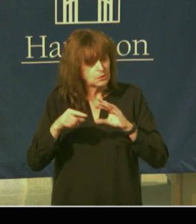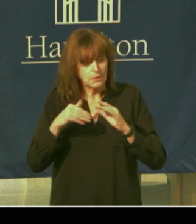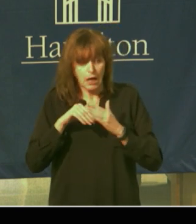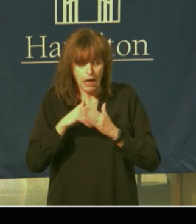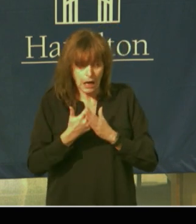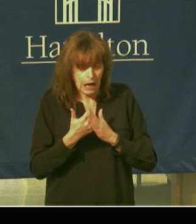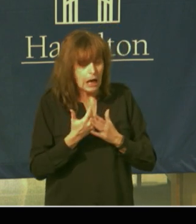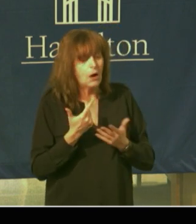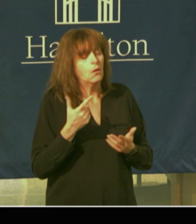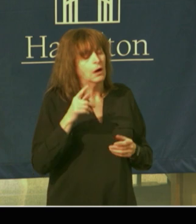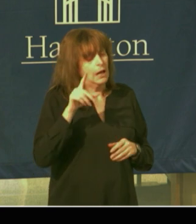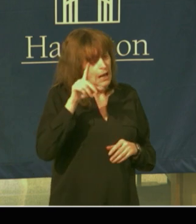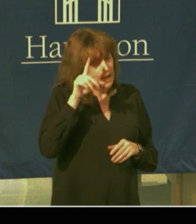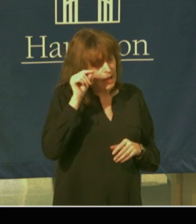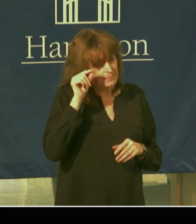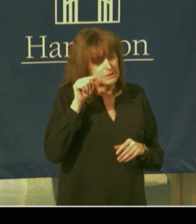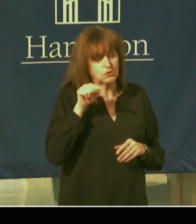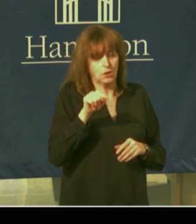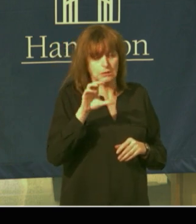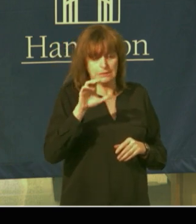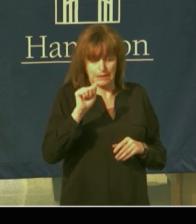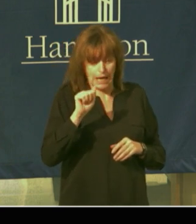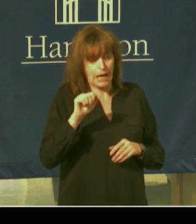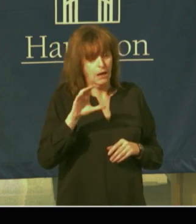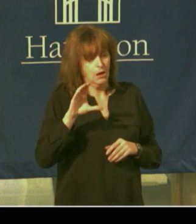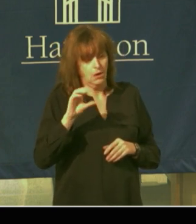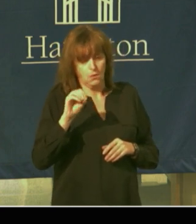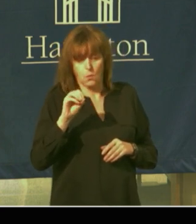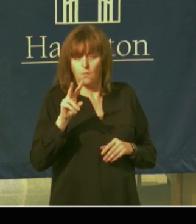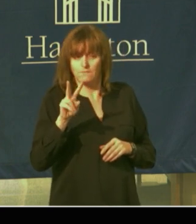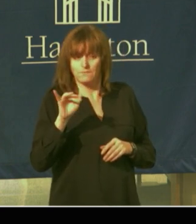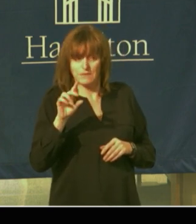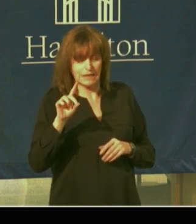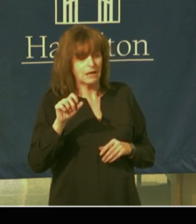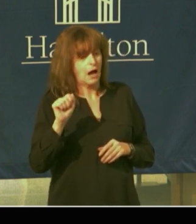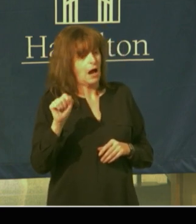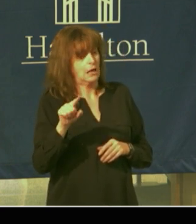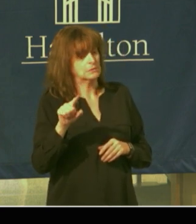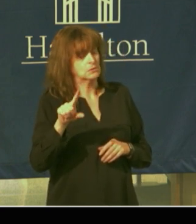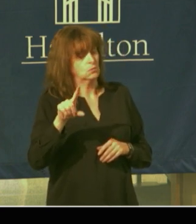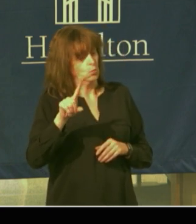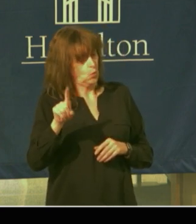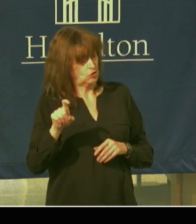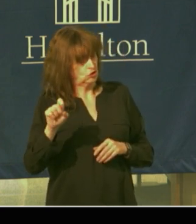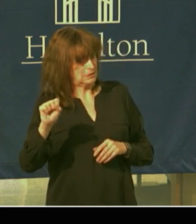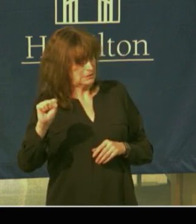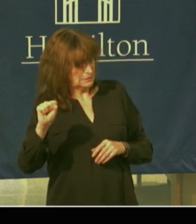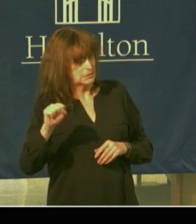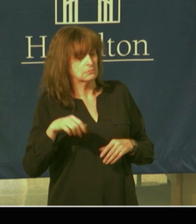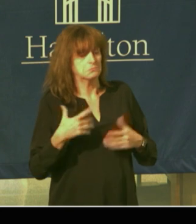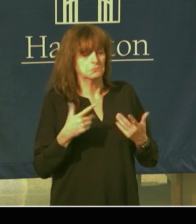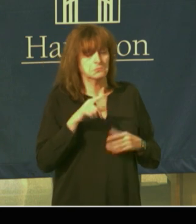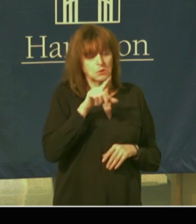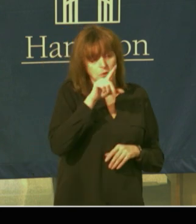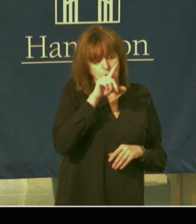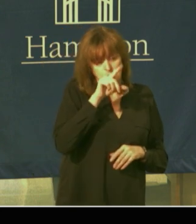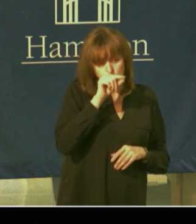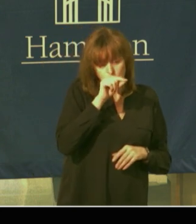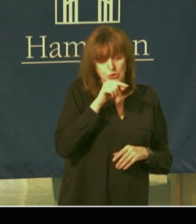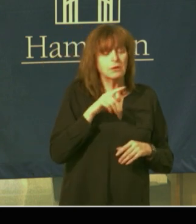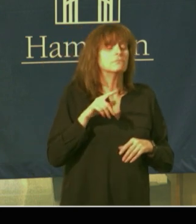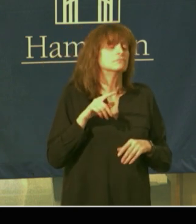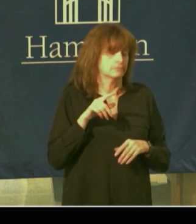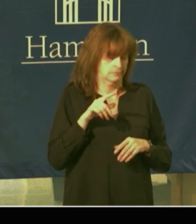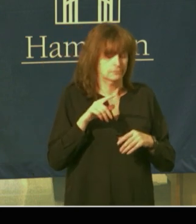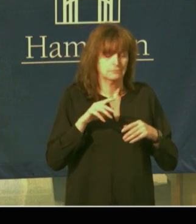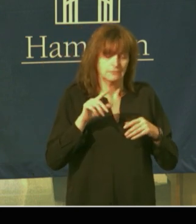www.hamilton.ca/COVID questions or send us a tweet and tag at City of Hamilton. The next question will be going to Dr. Harvey. Doctor, what kind of direction is